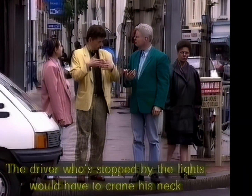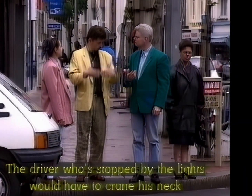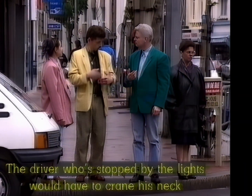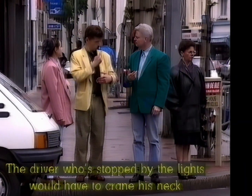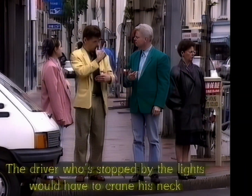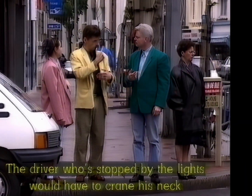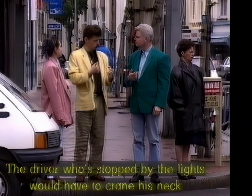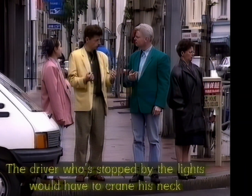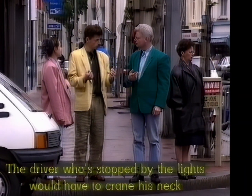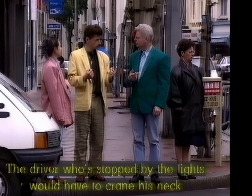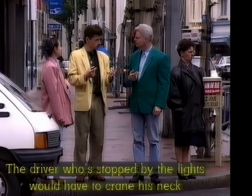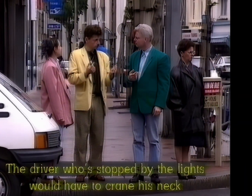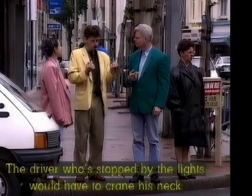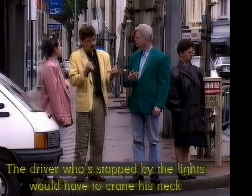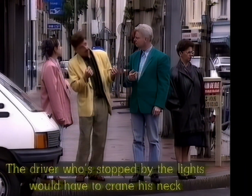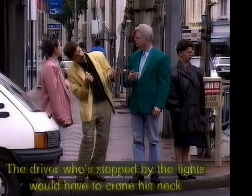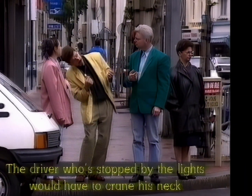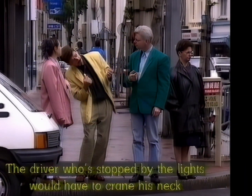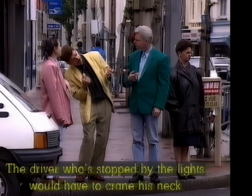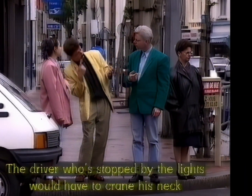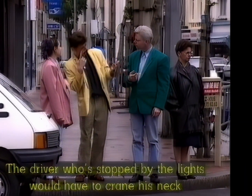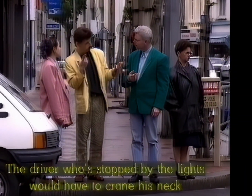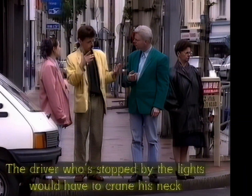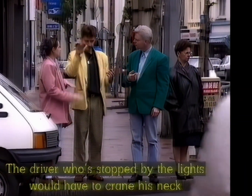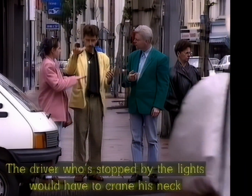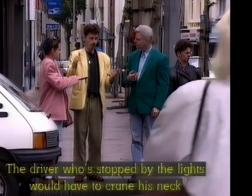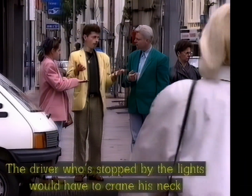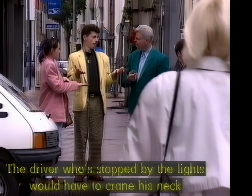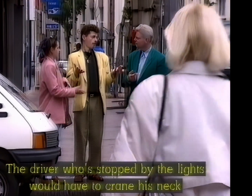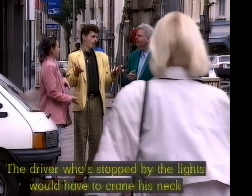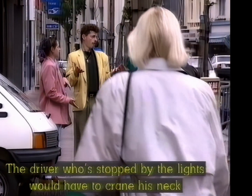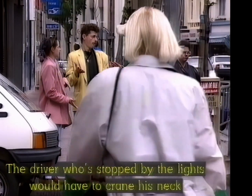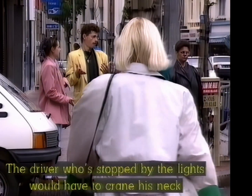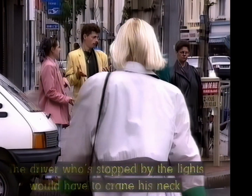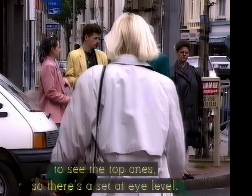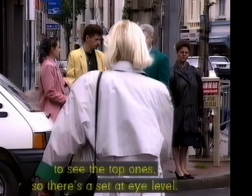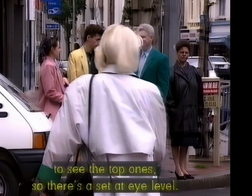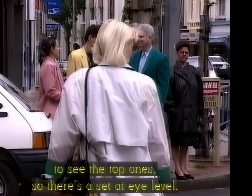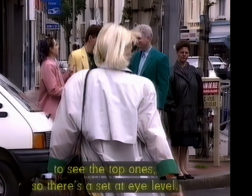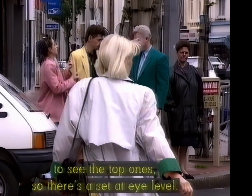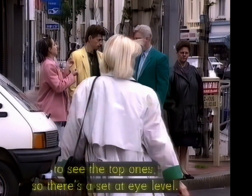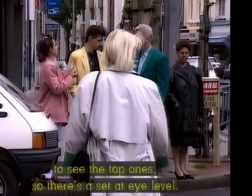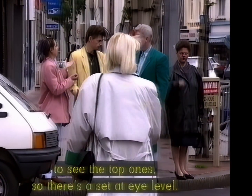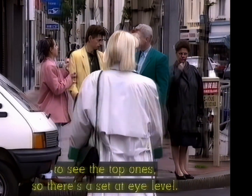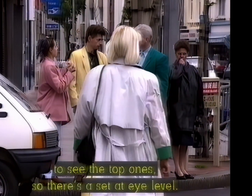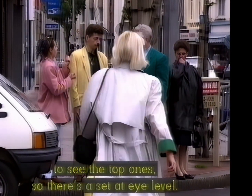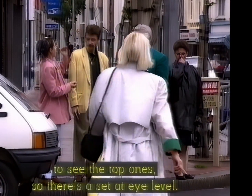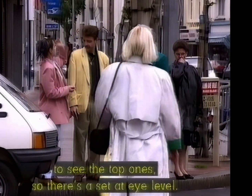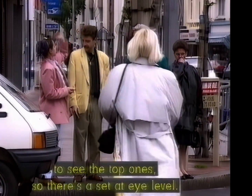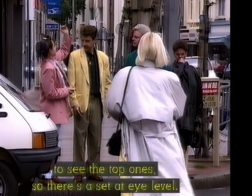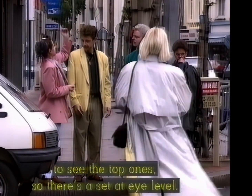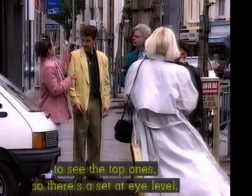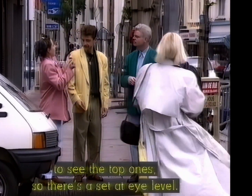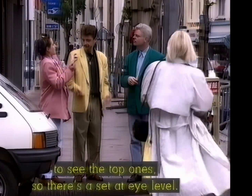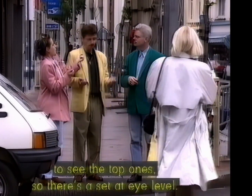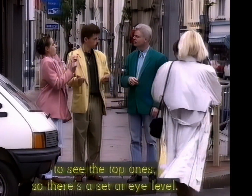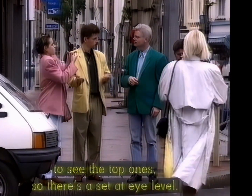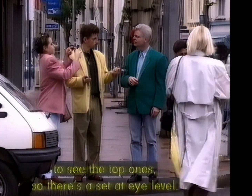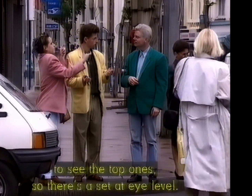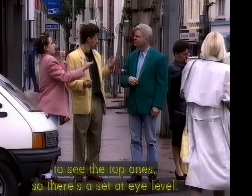Well, for drivers who stop at the lights, the one in front would have to crane his head to see the top ones because they're so high, so we have another eye level. And of course you've got high-seated